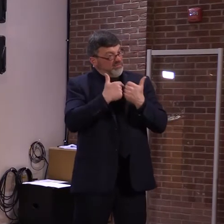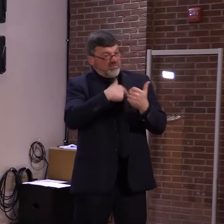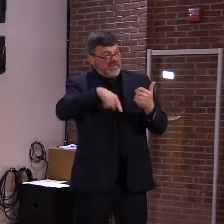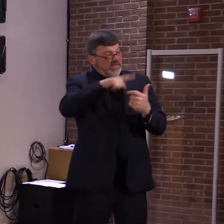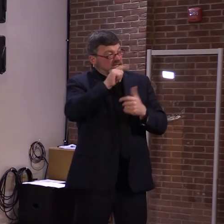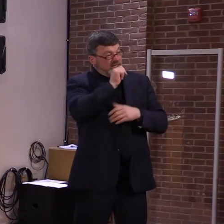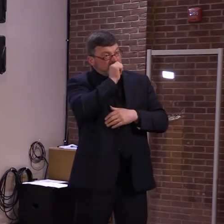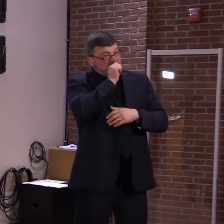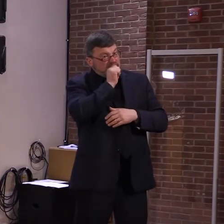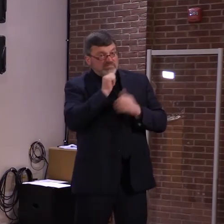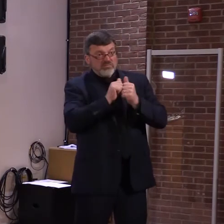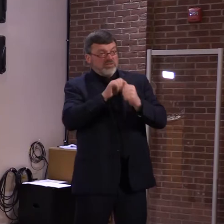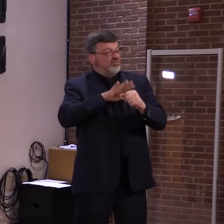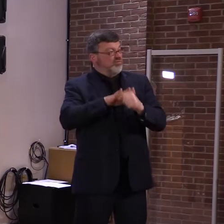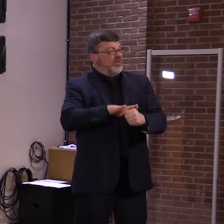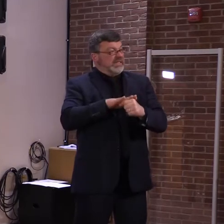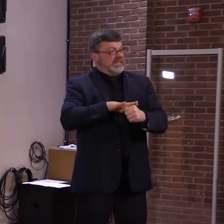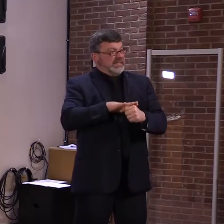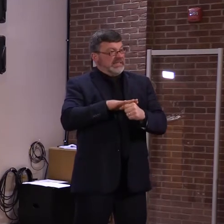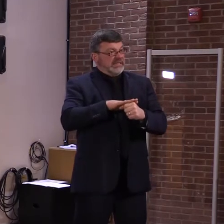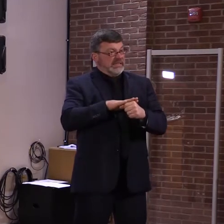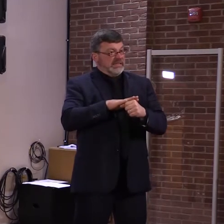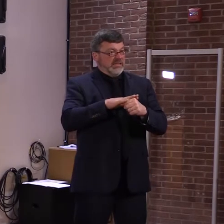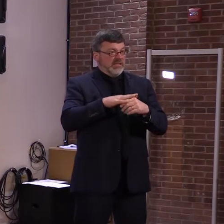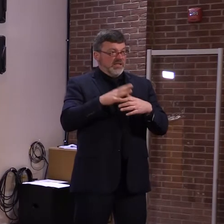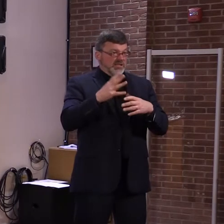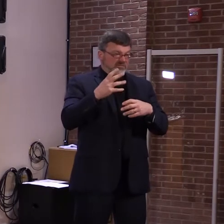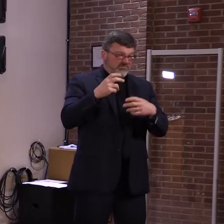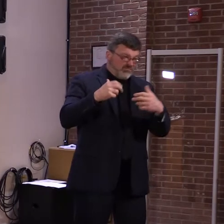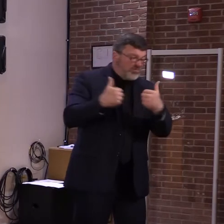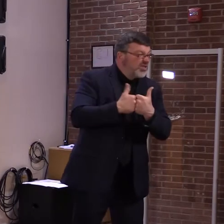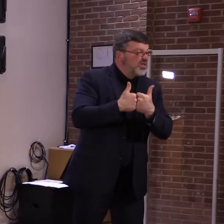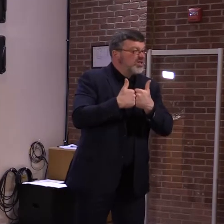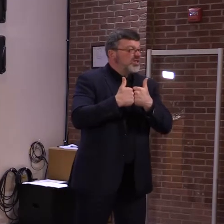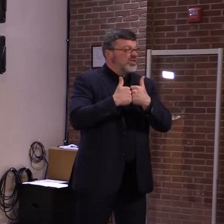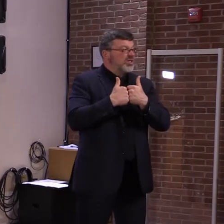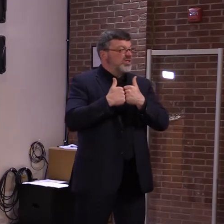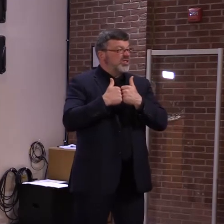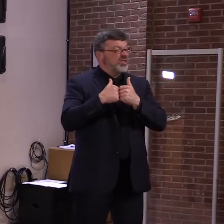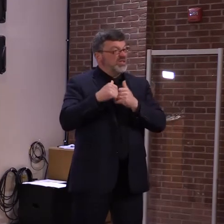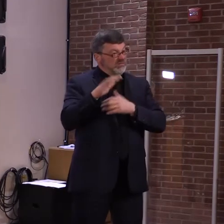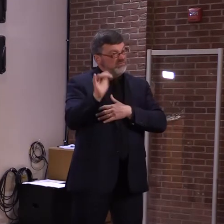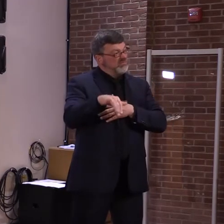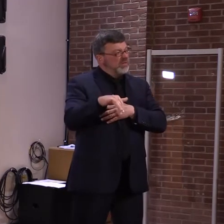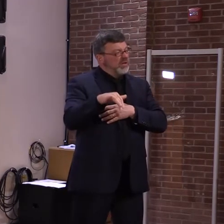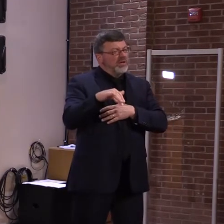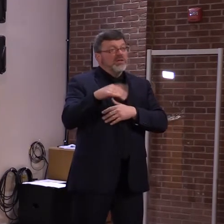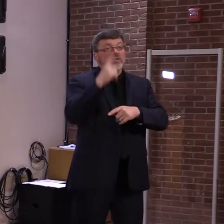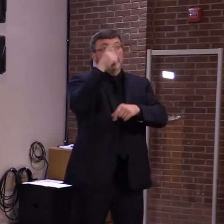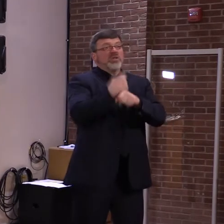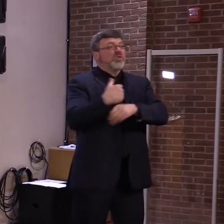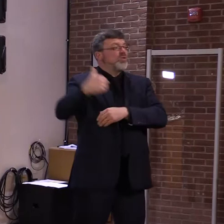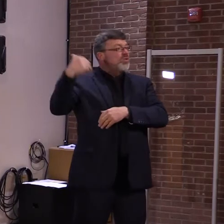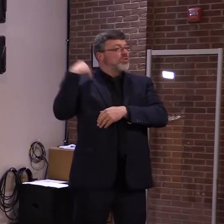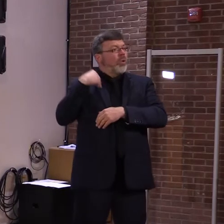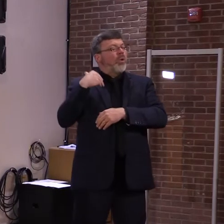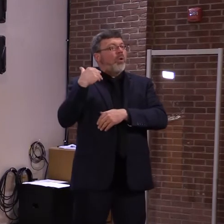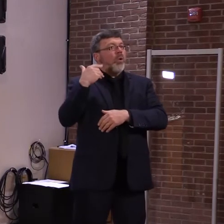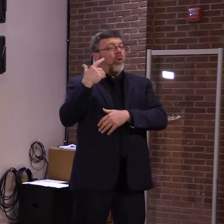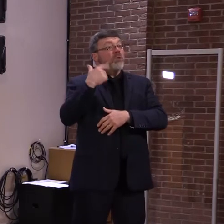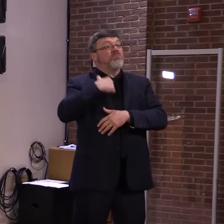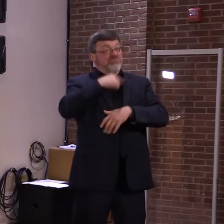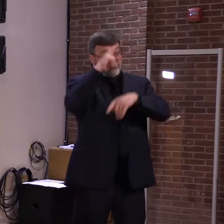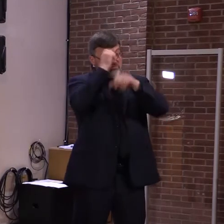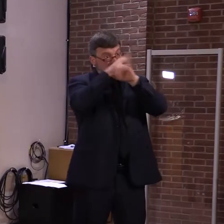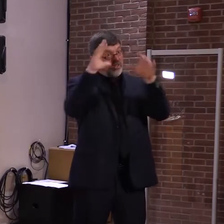We had no idea that all our worlds would be upended by the pandemic, and as human beings, none of us are